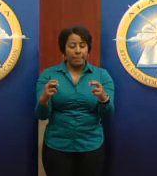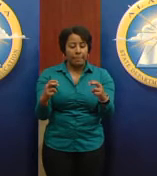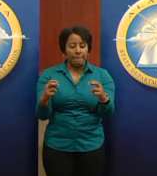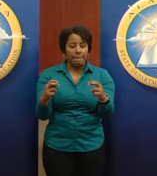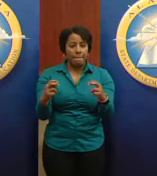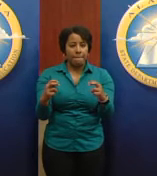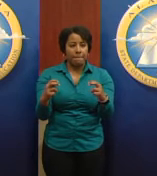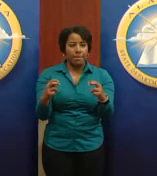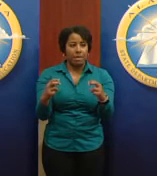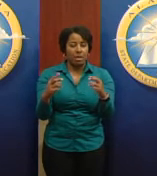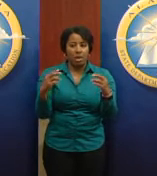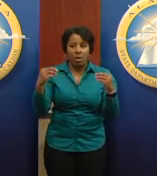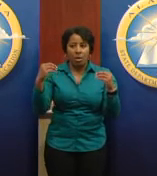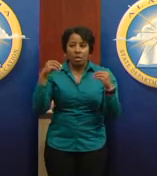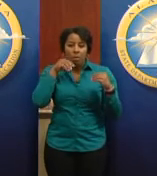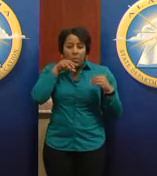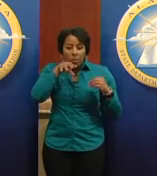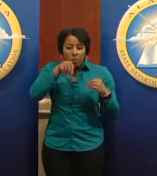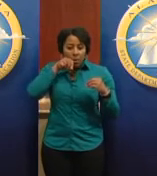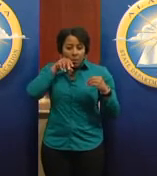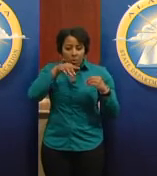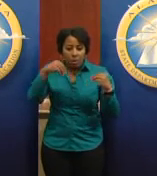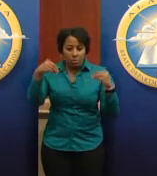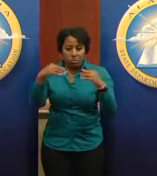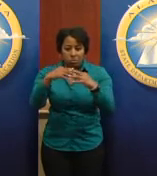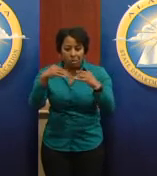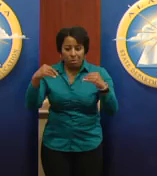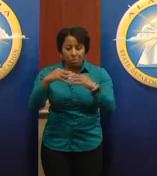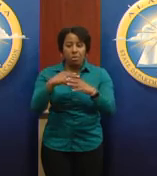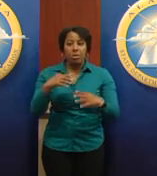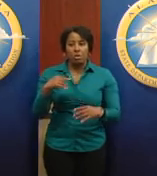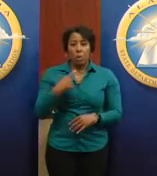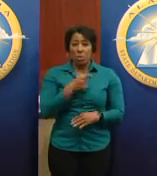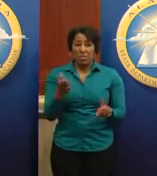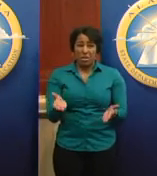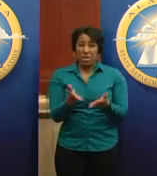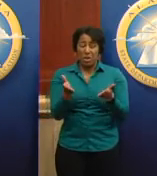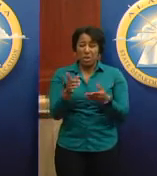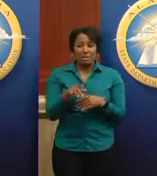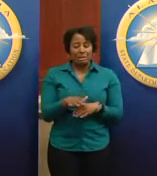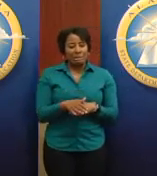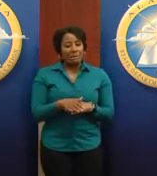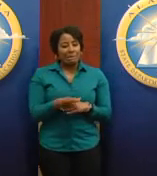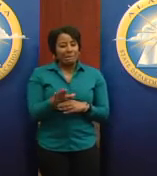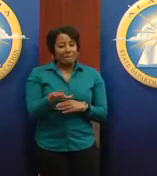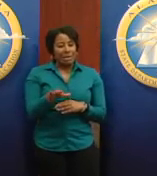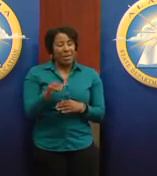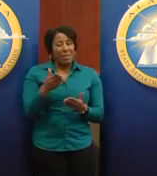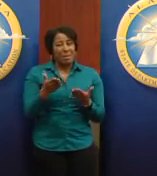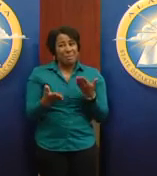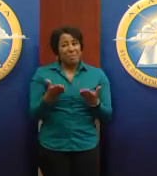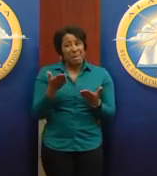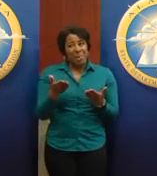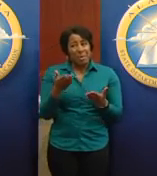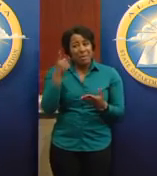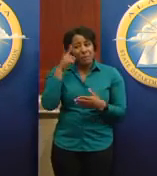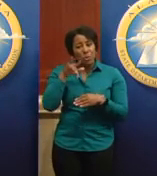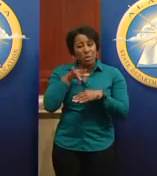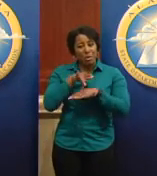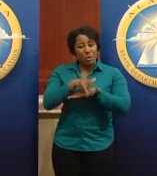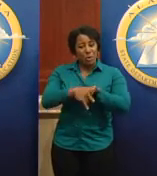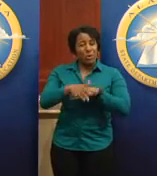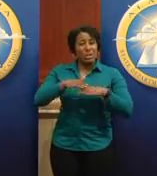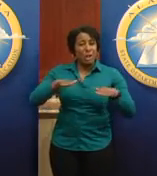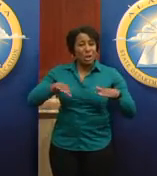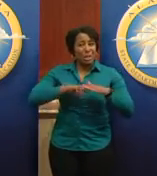and breathing on each other. Well, we've encouraged them. Hey, even though that may be best practice for early childhood